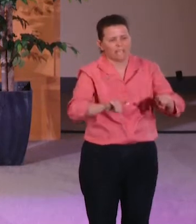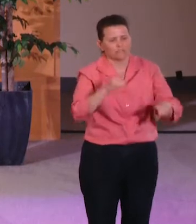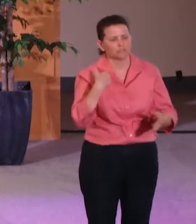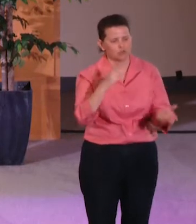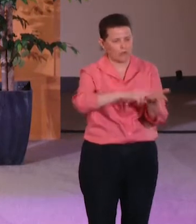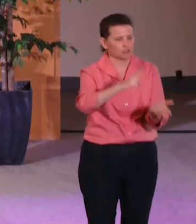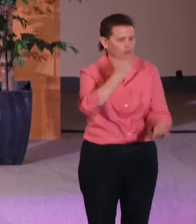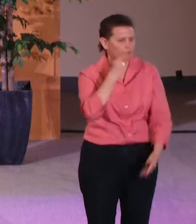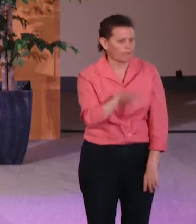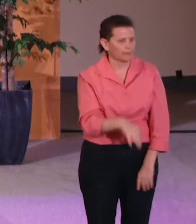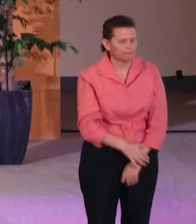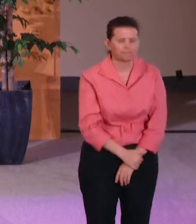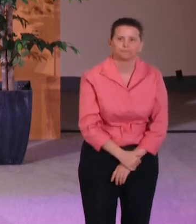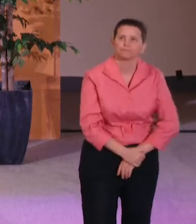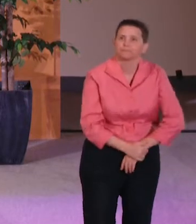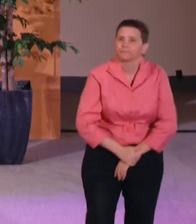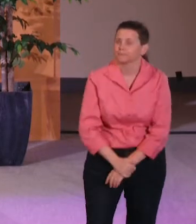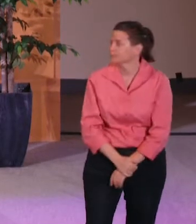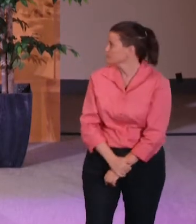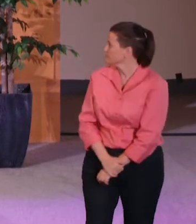If you would like to, please join me. We're going to have